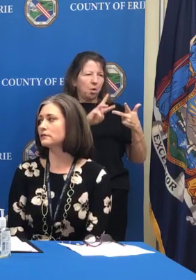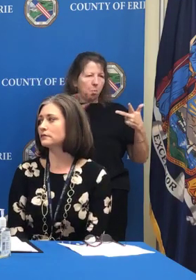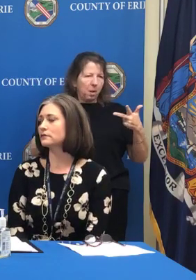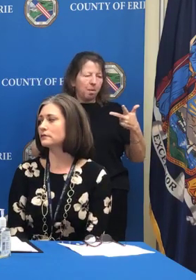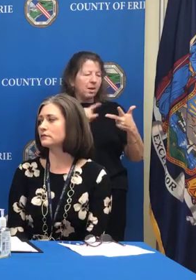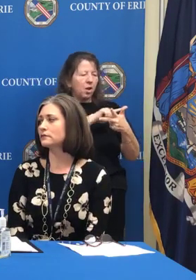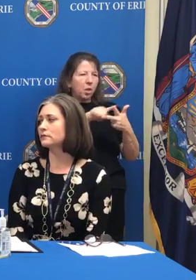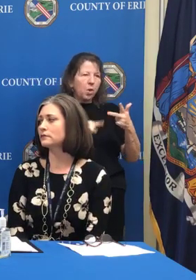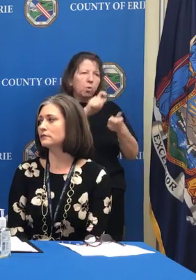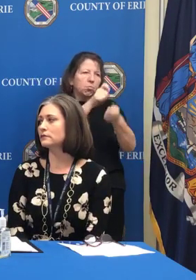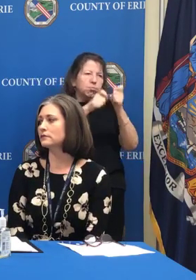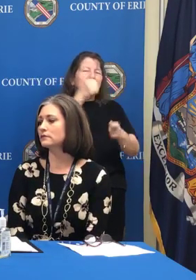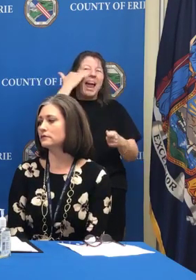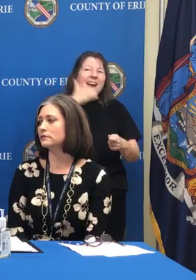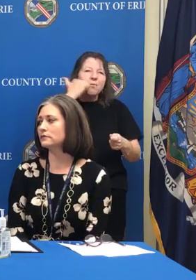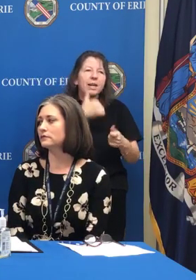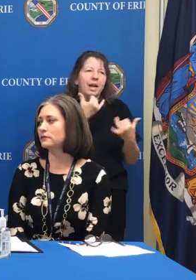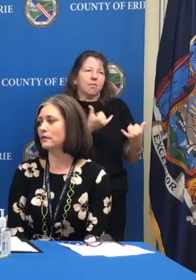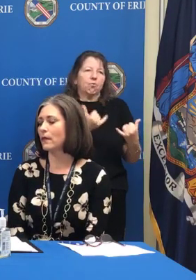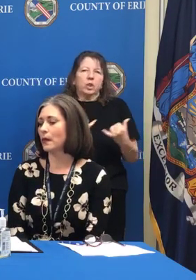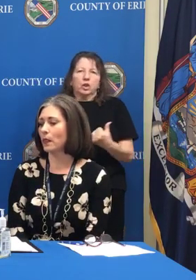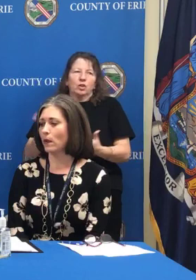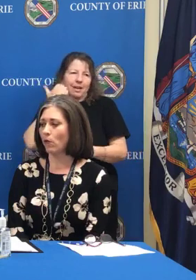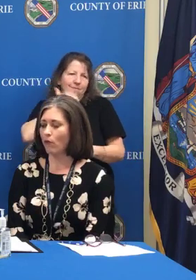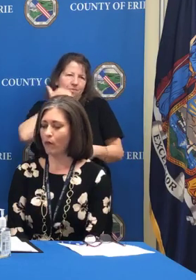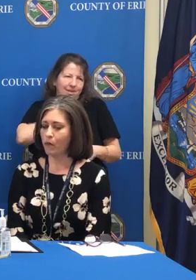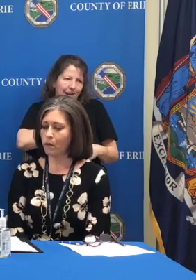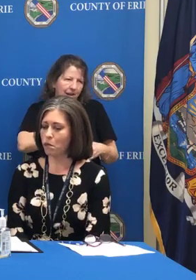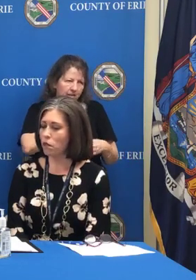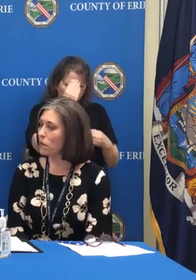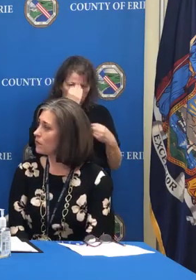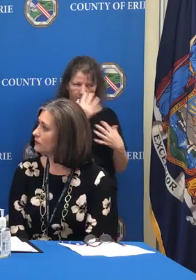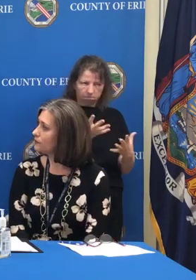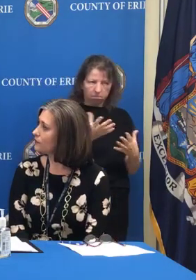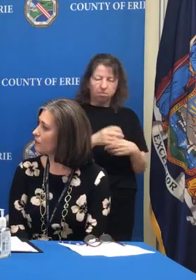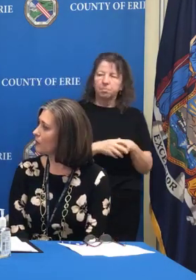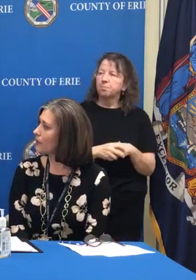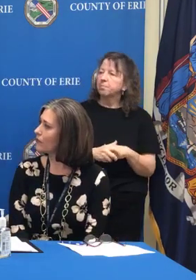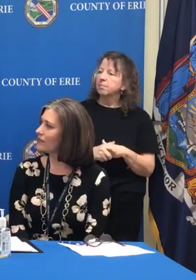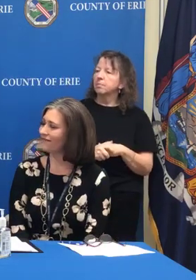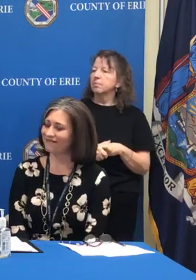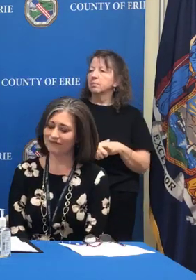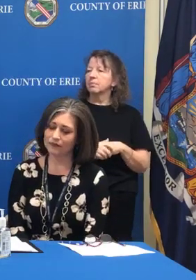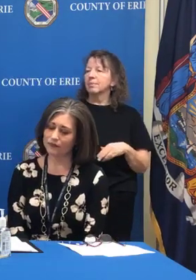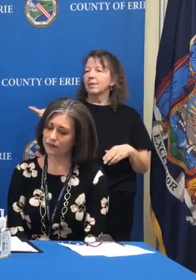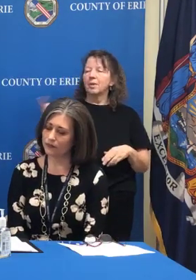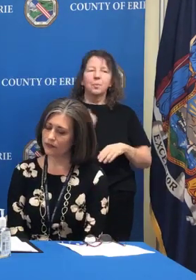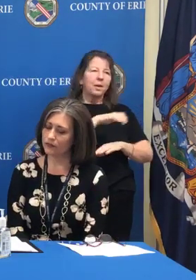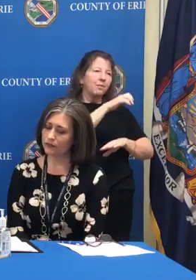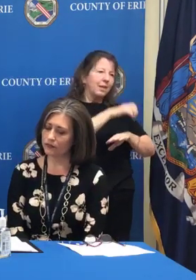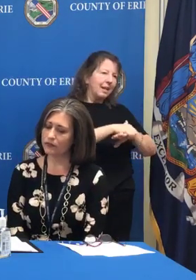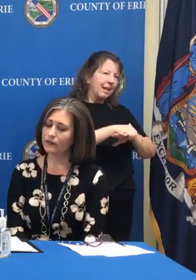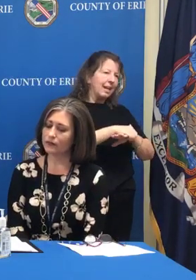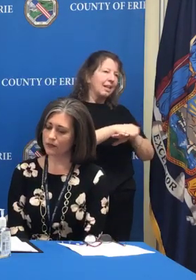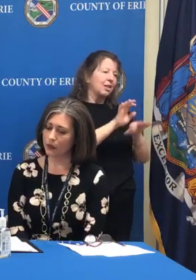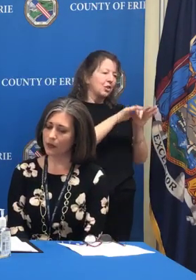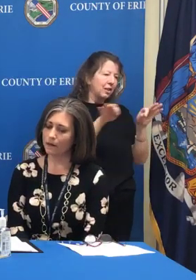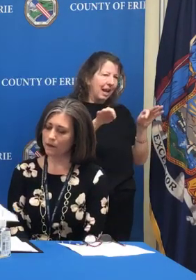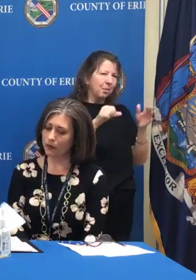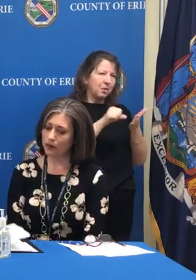updated daily with information as we receive it, so we want people to understand that. We, of course, have an English language page